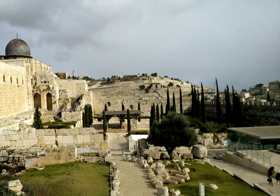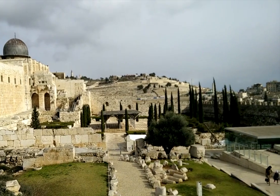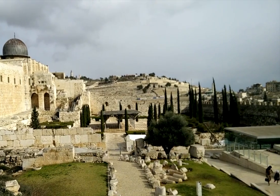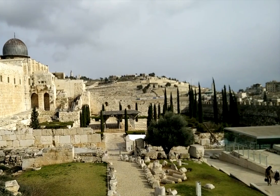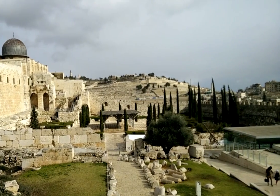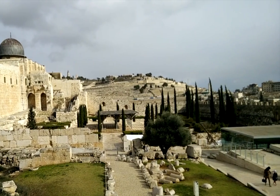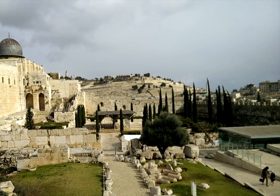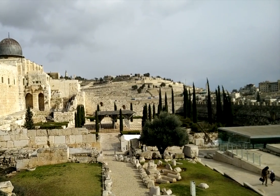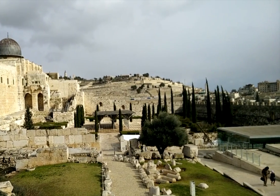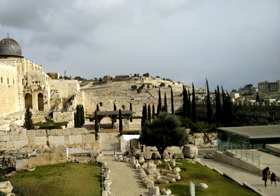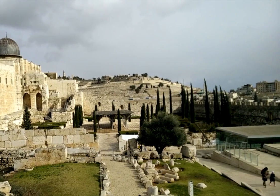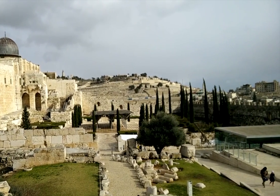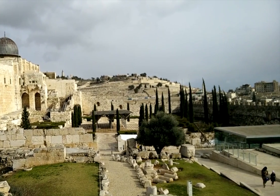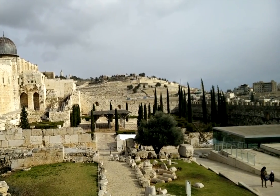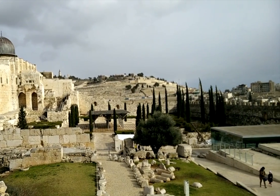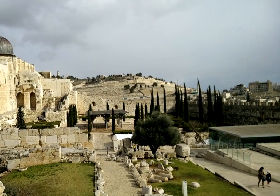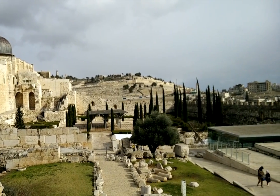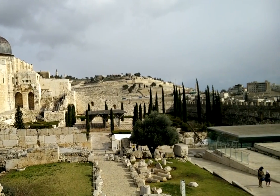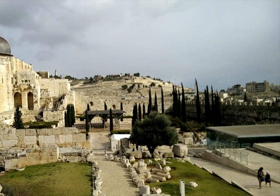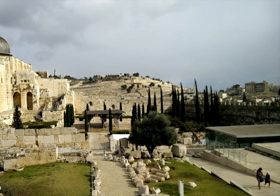So we had an opportunity to take a little picture here.